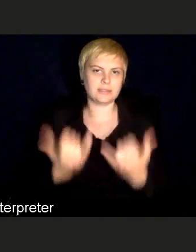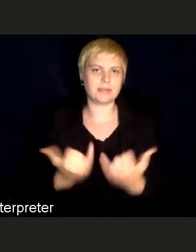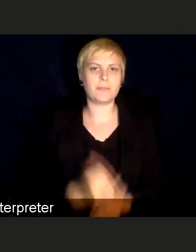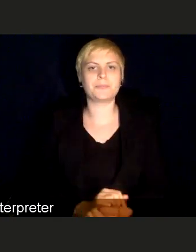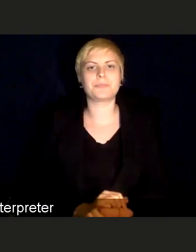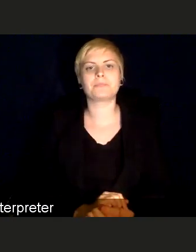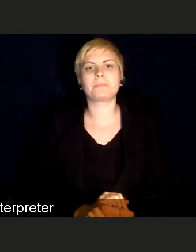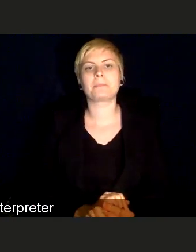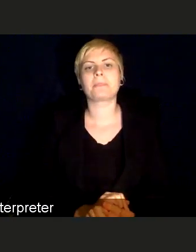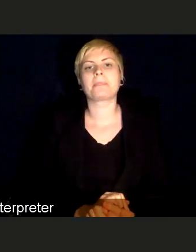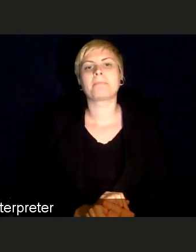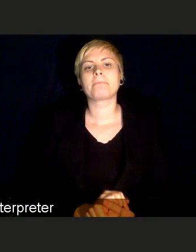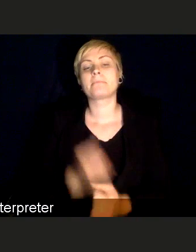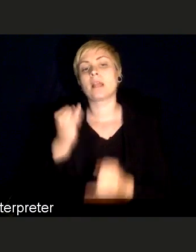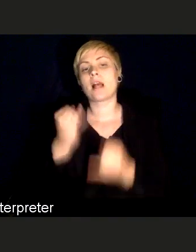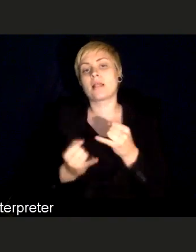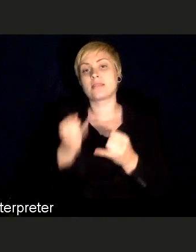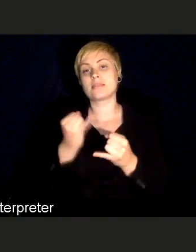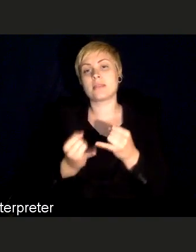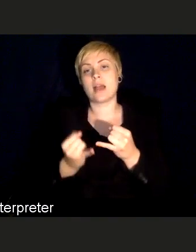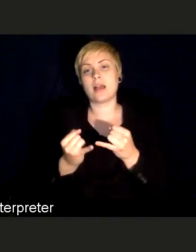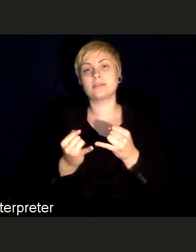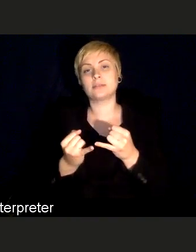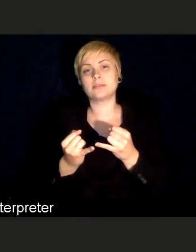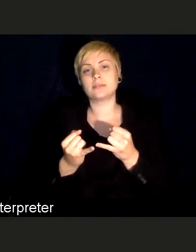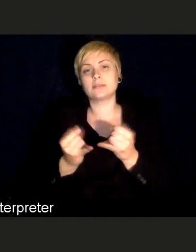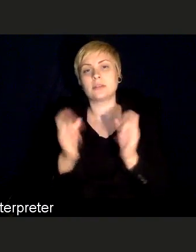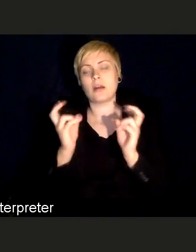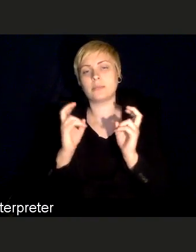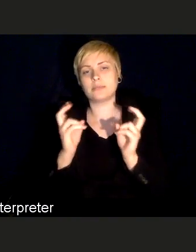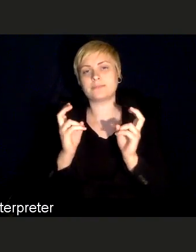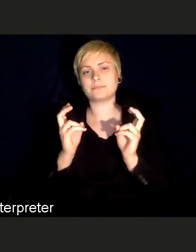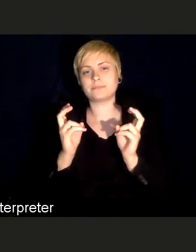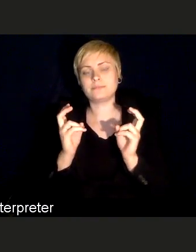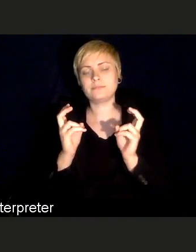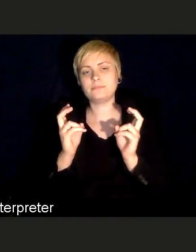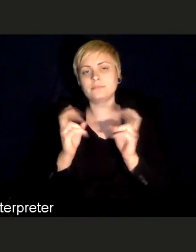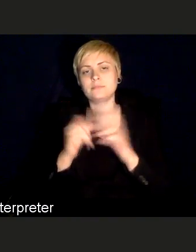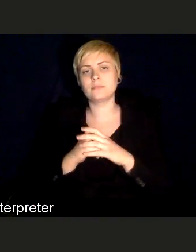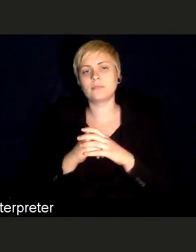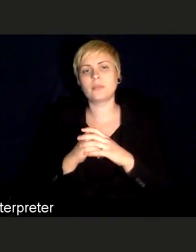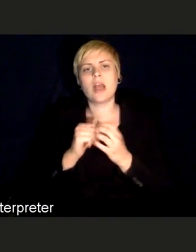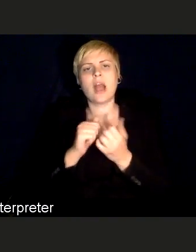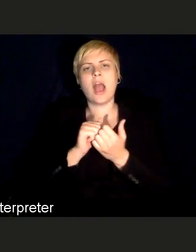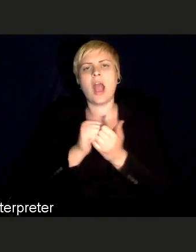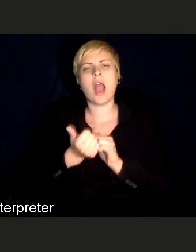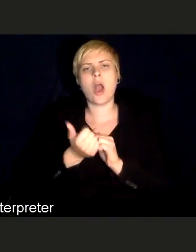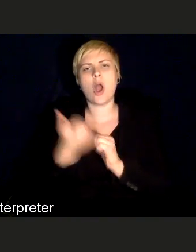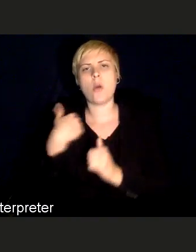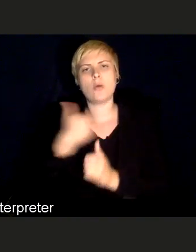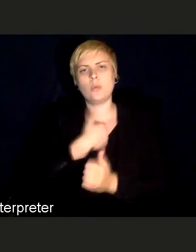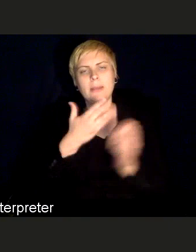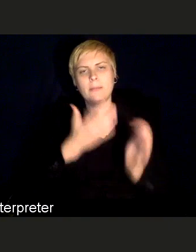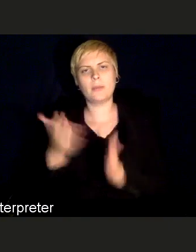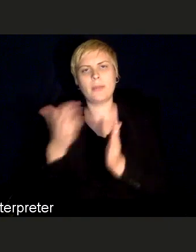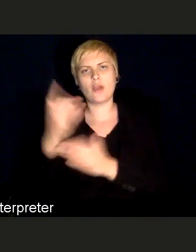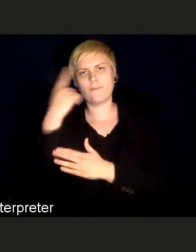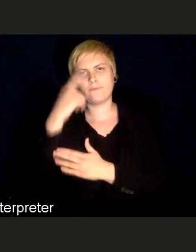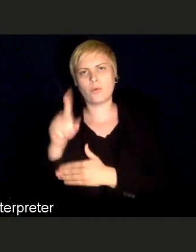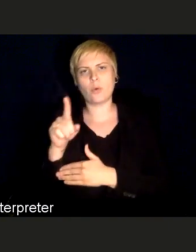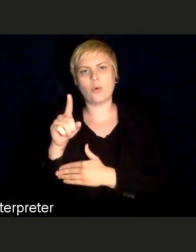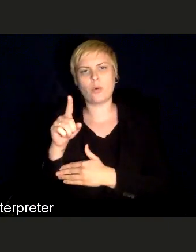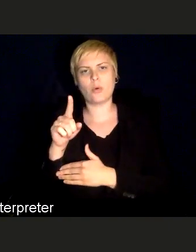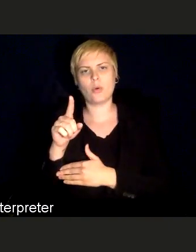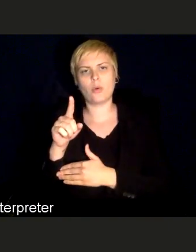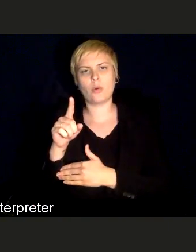And then the last area that I will talk about is really how are we prepared for those things that we keep hearing